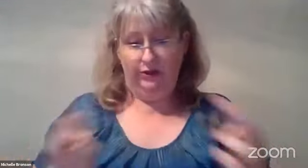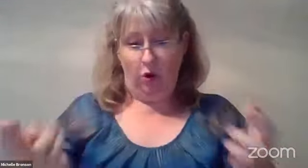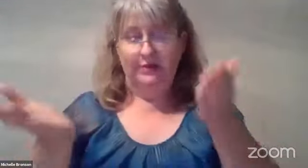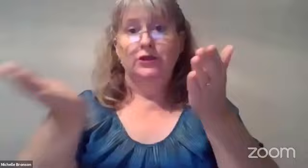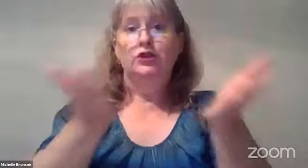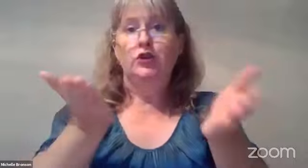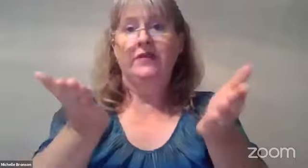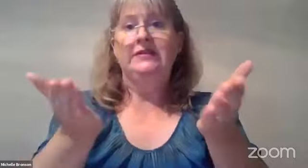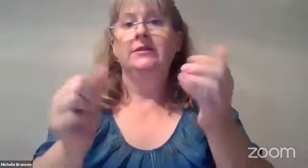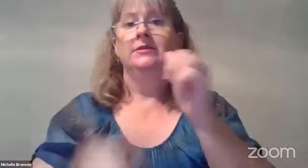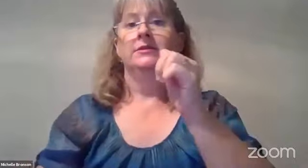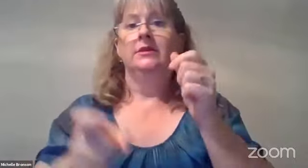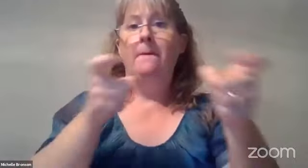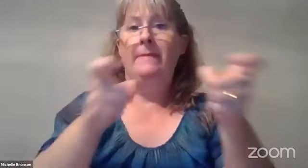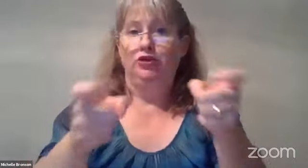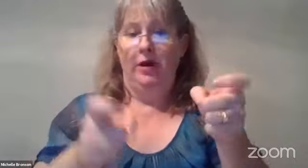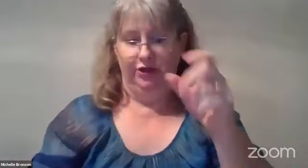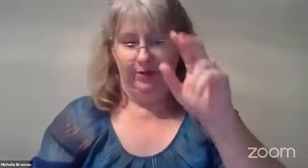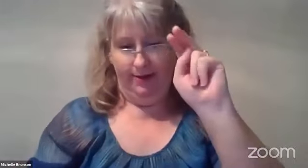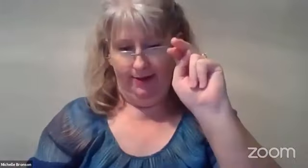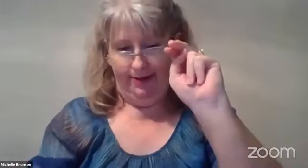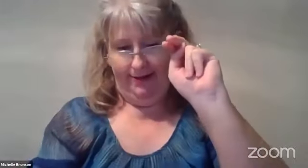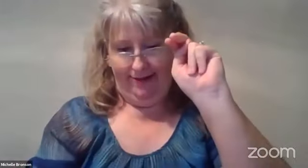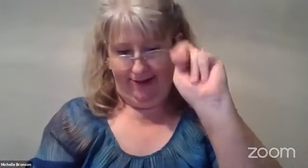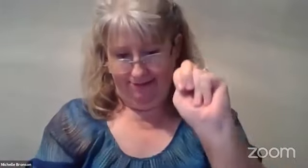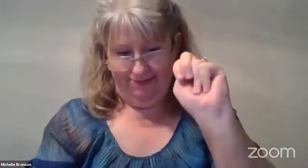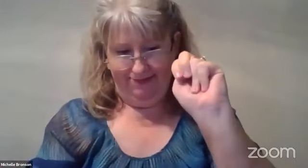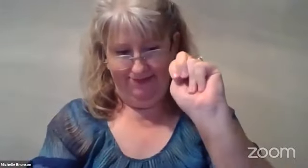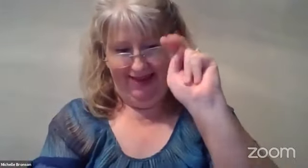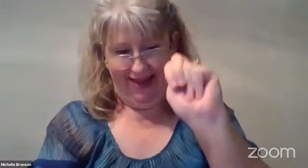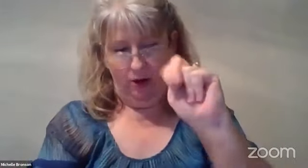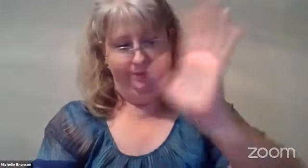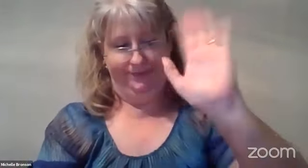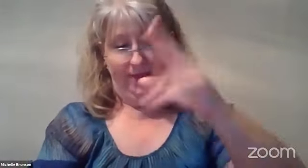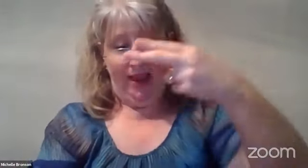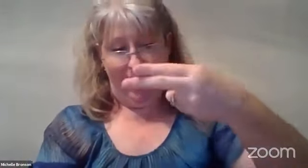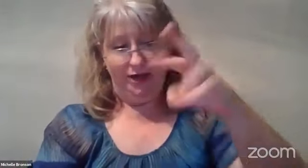from Health Resource Services Administration. It's